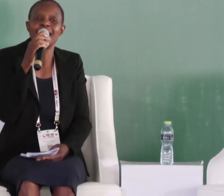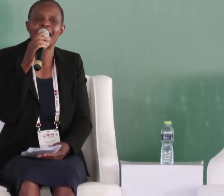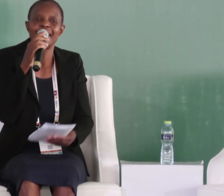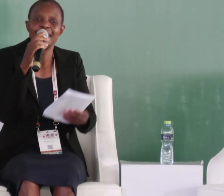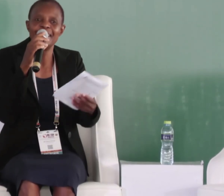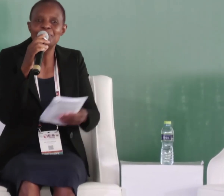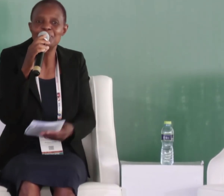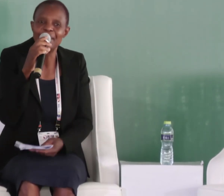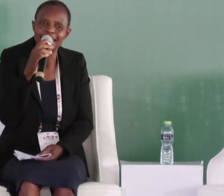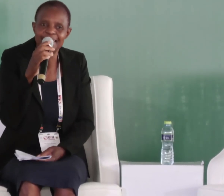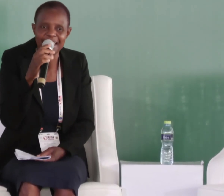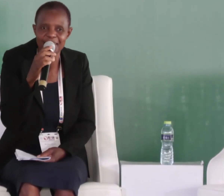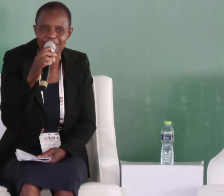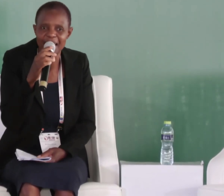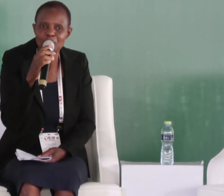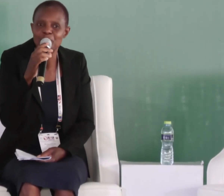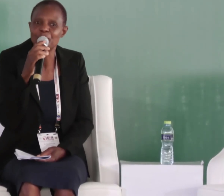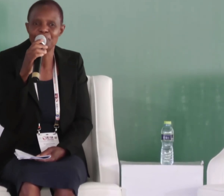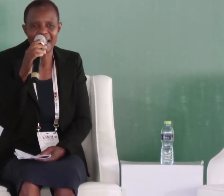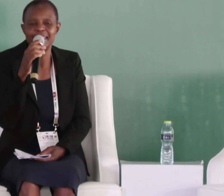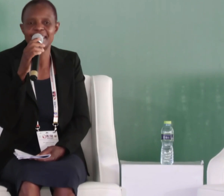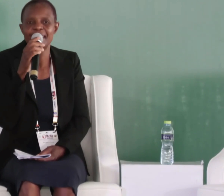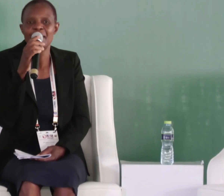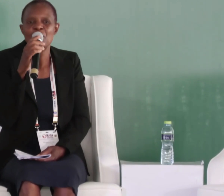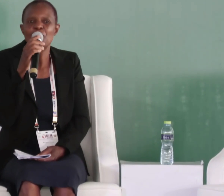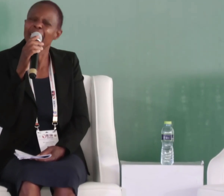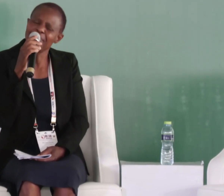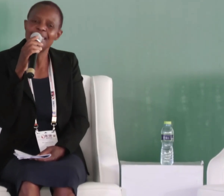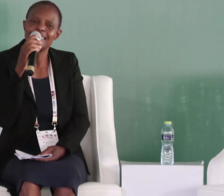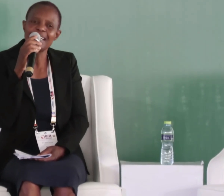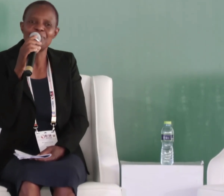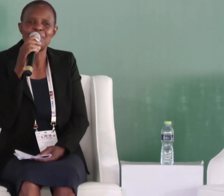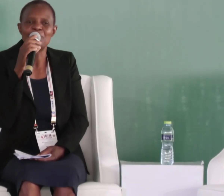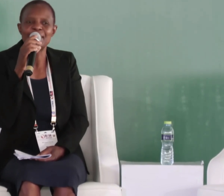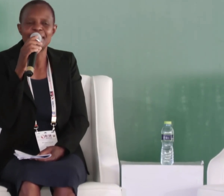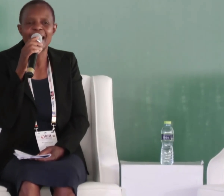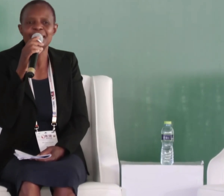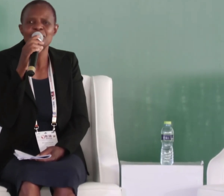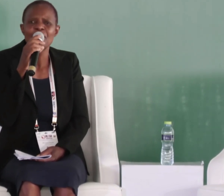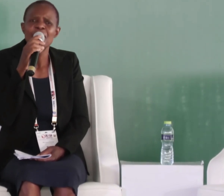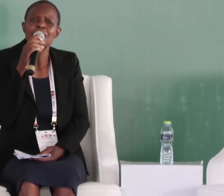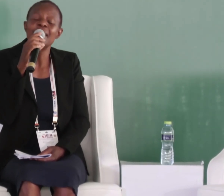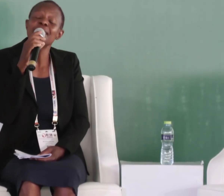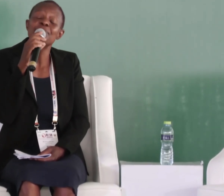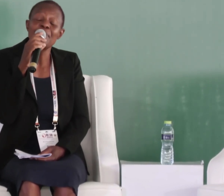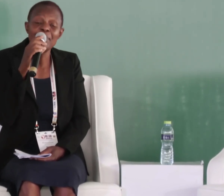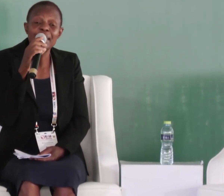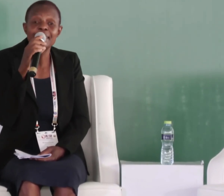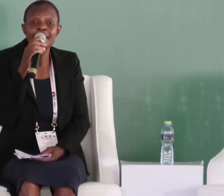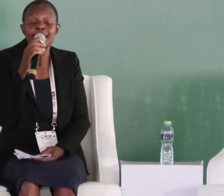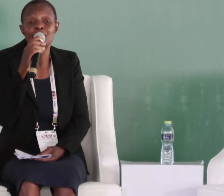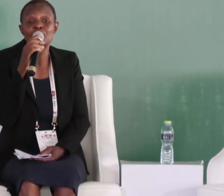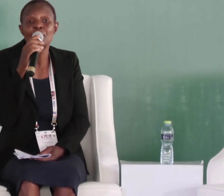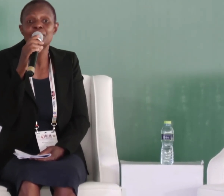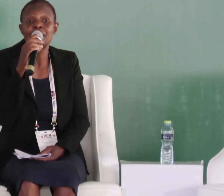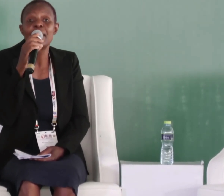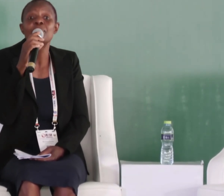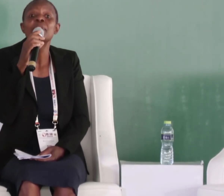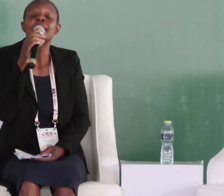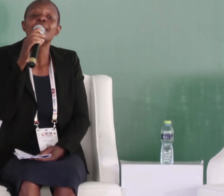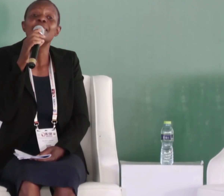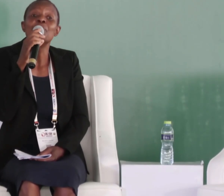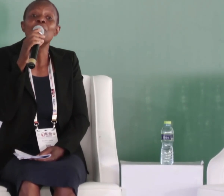with the little incentives that we provided. What we discovered was that these pharmacists themselves,